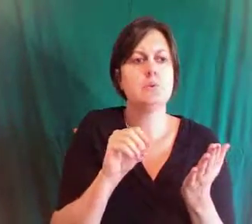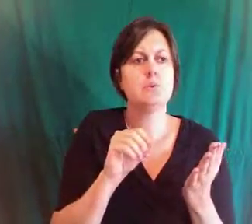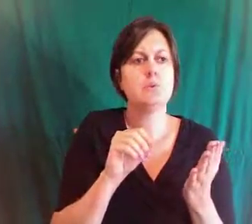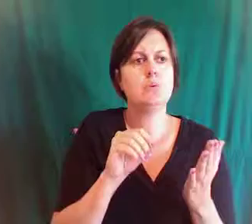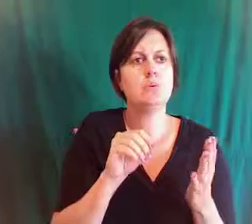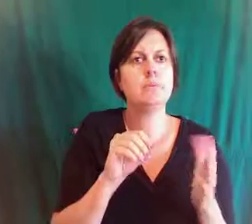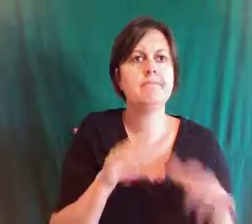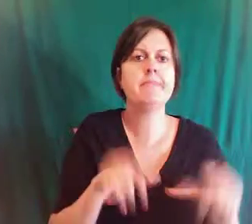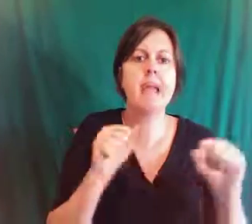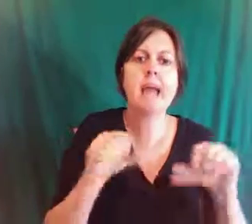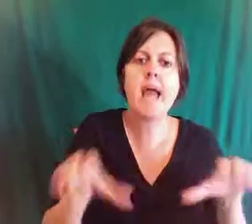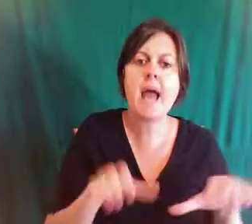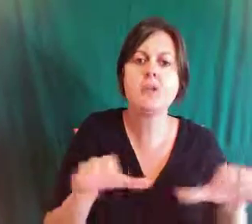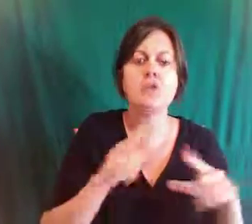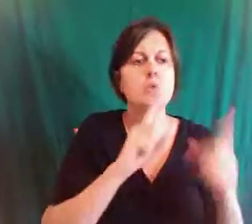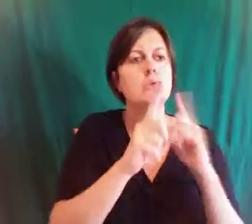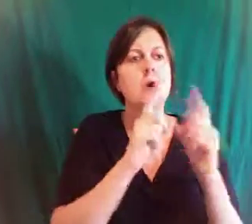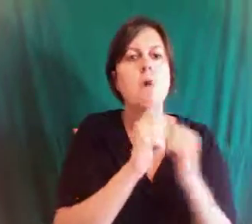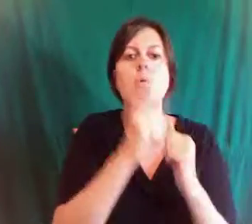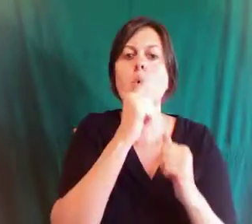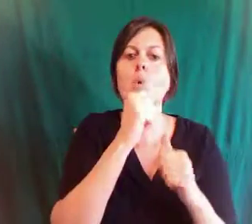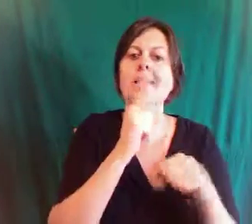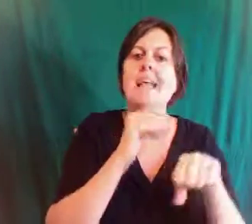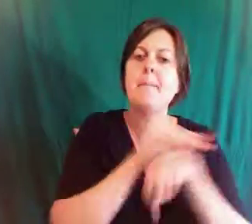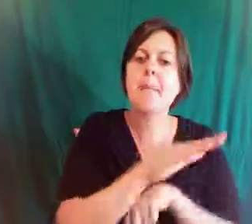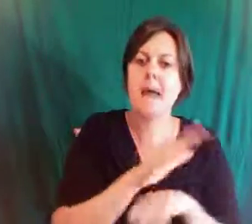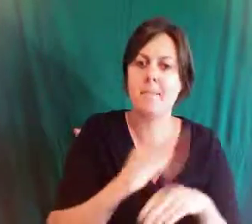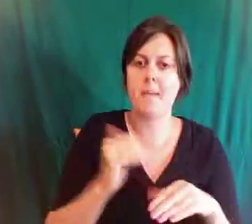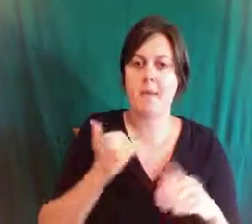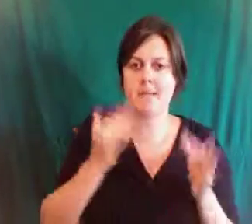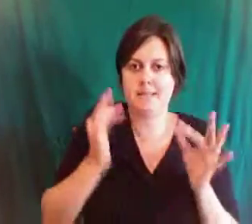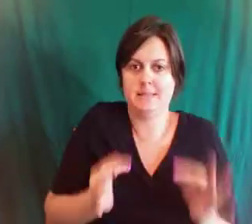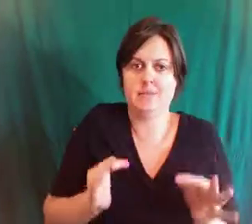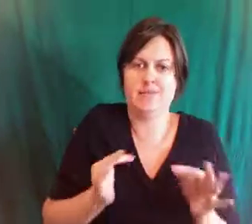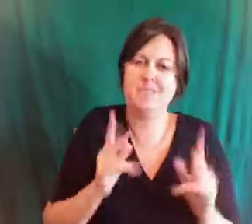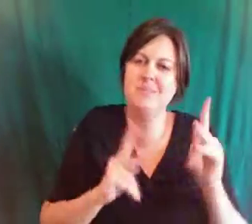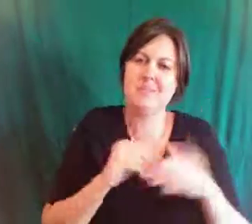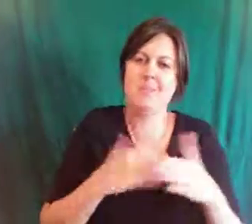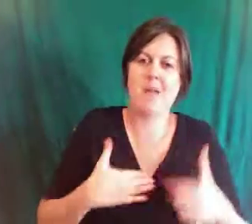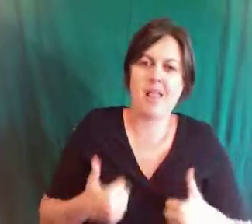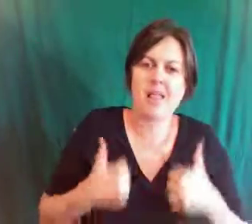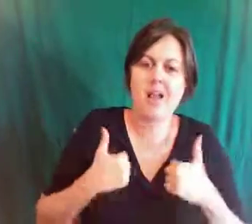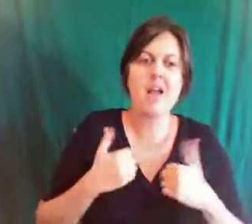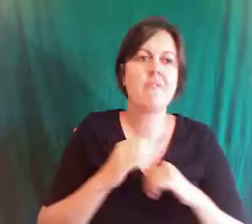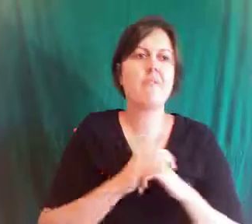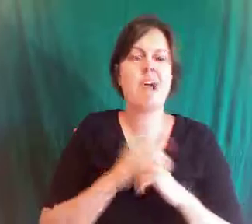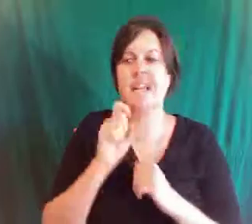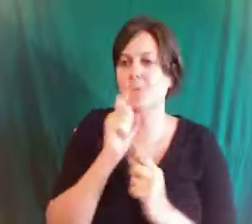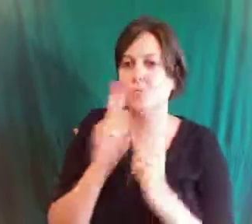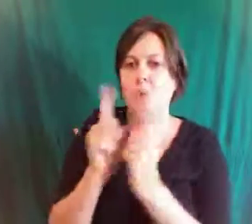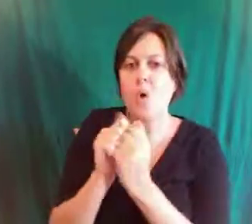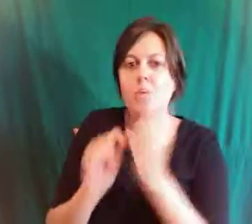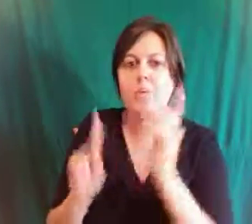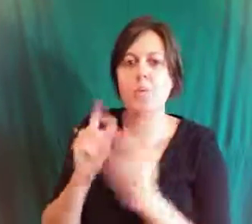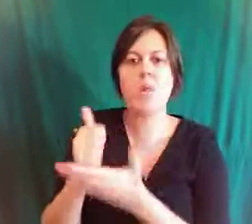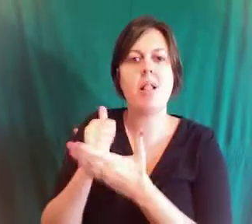decision, talking with some other folks that I felt could really help me formulate it, but I had some concerns about how it was going to